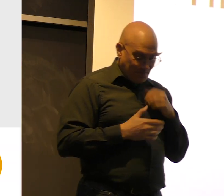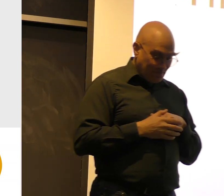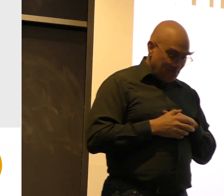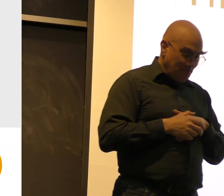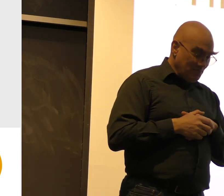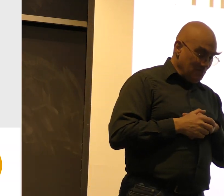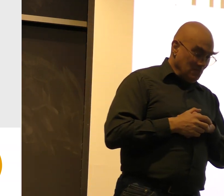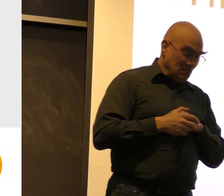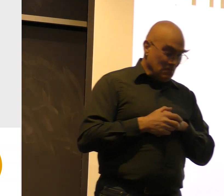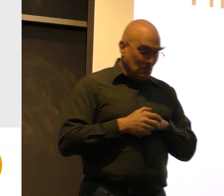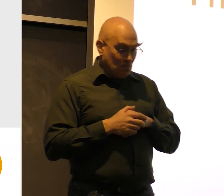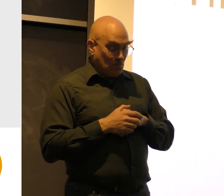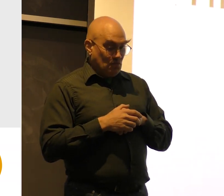can give you an example.